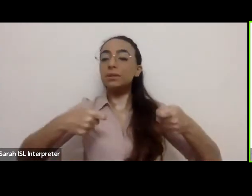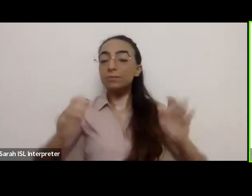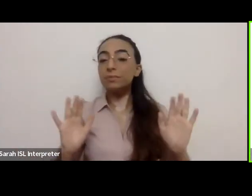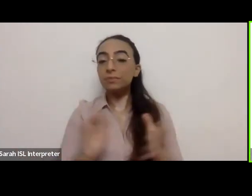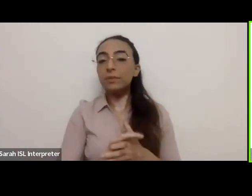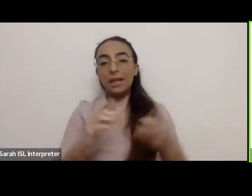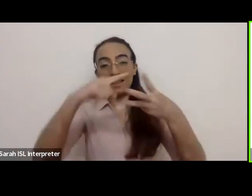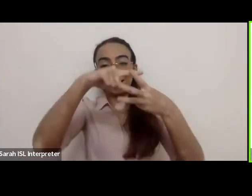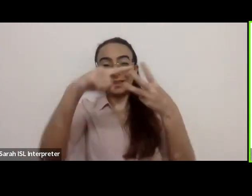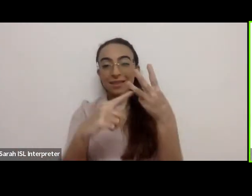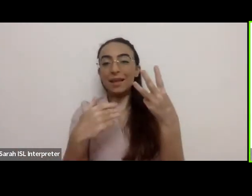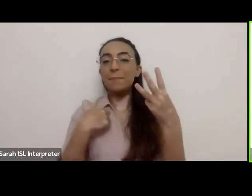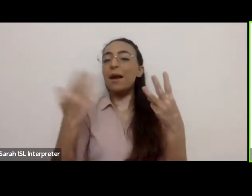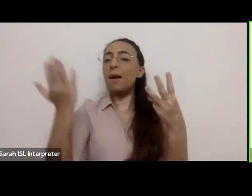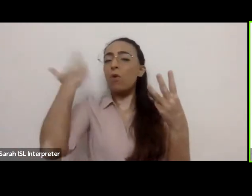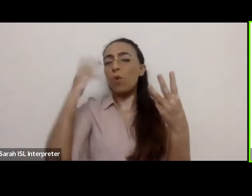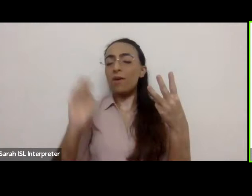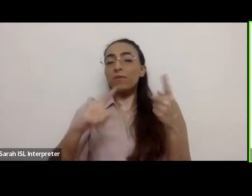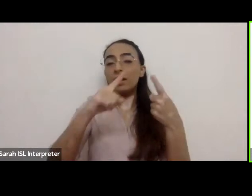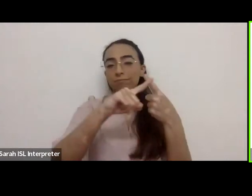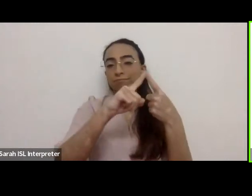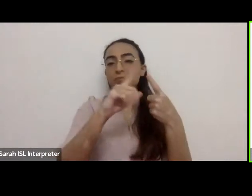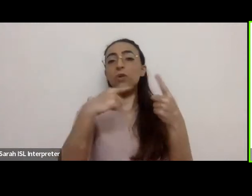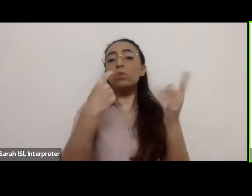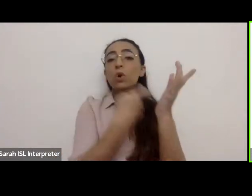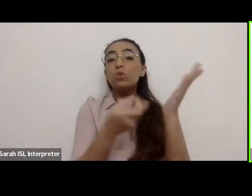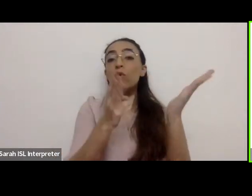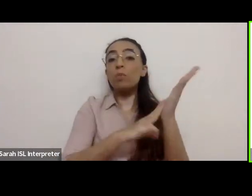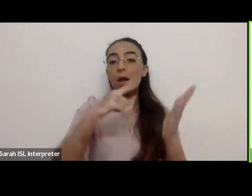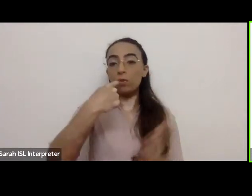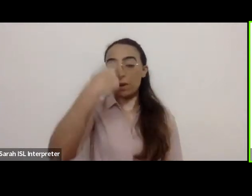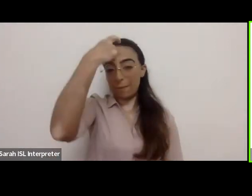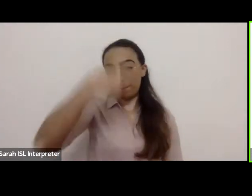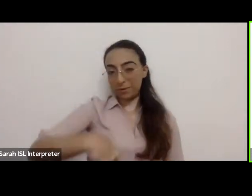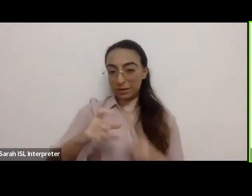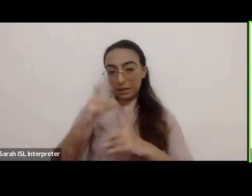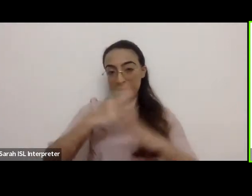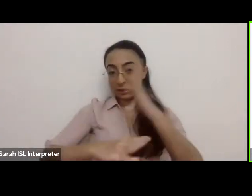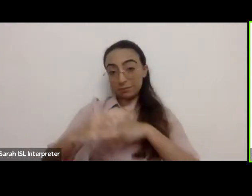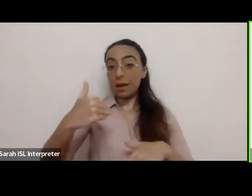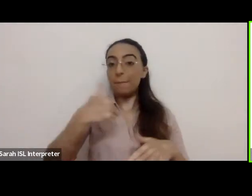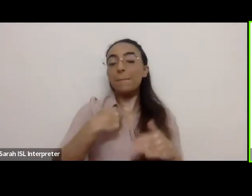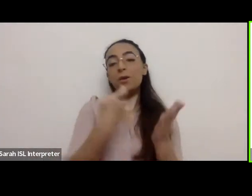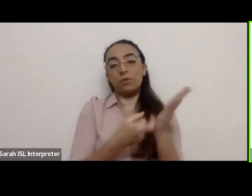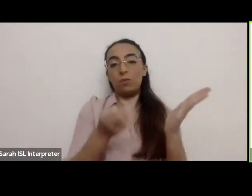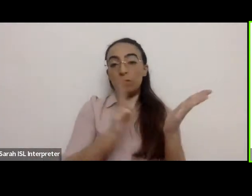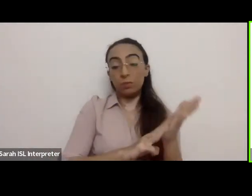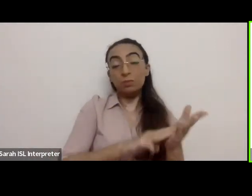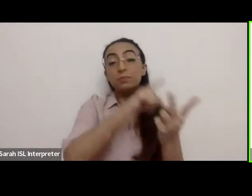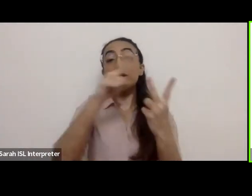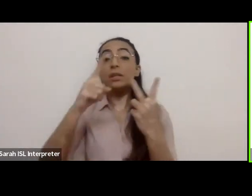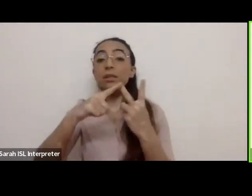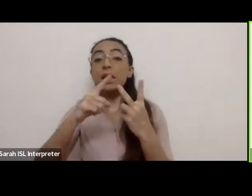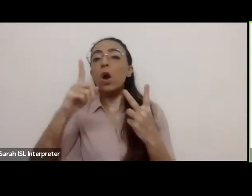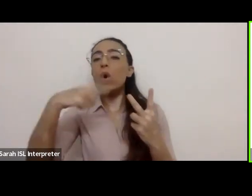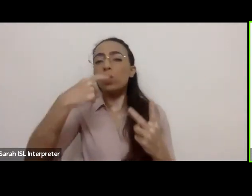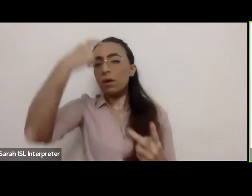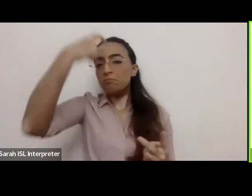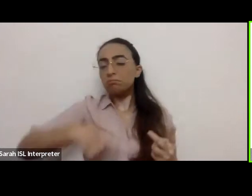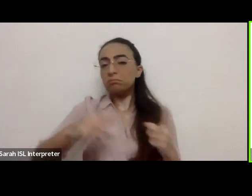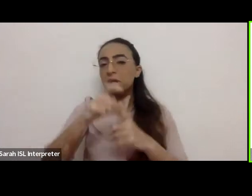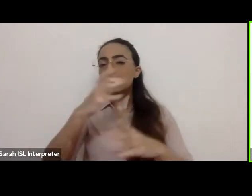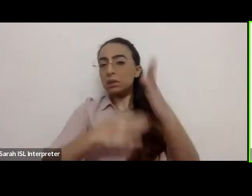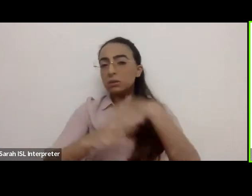categories, which include role model persons with disabilities, role model supporter of increased